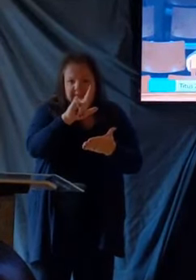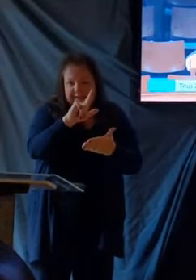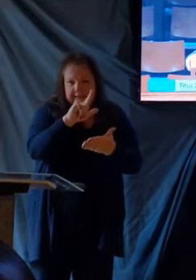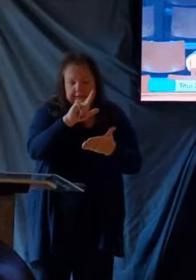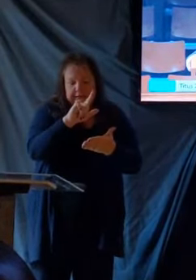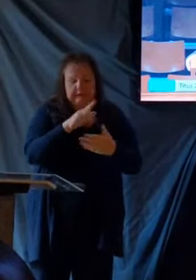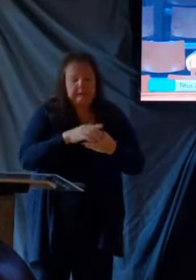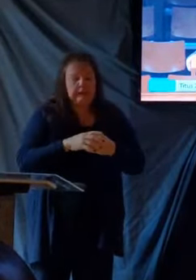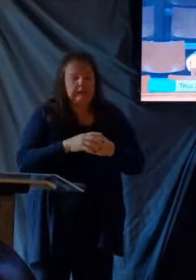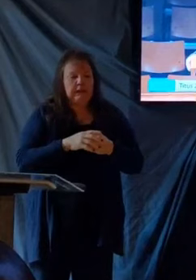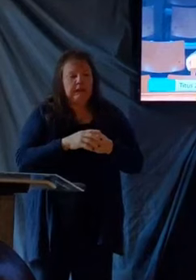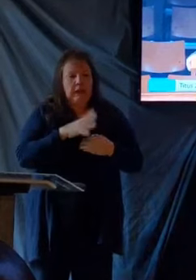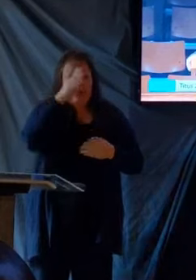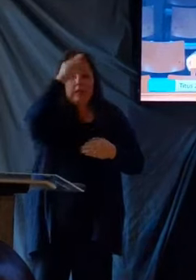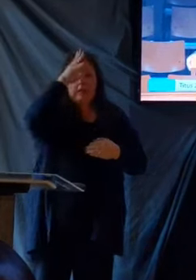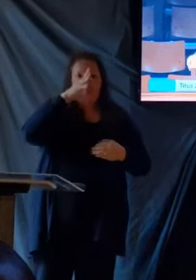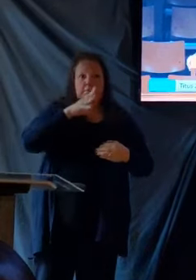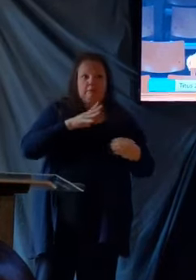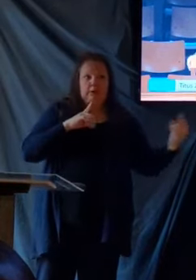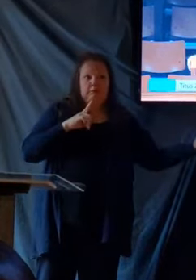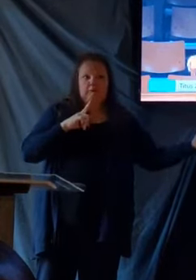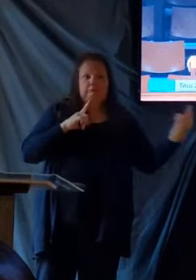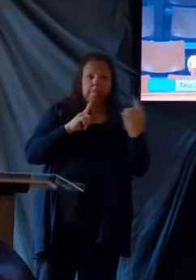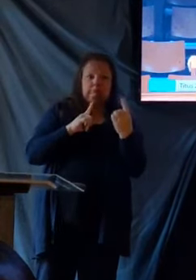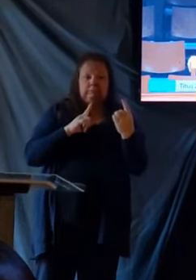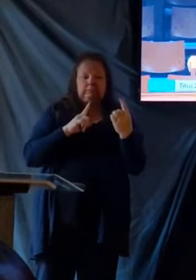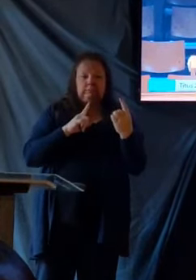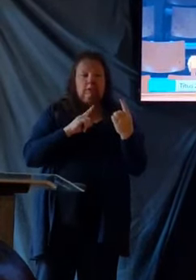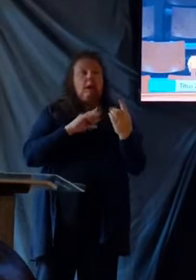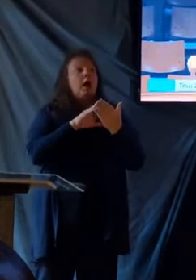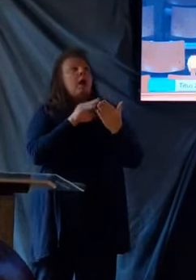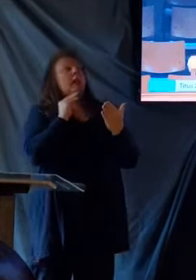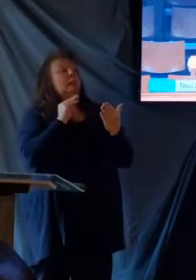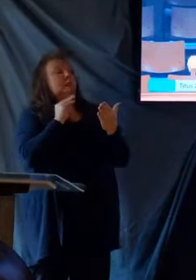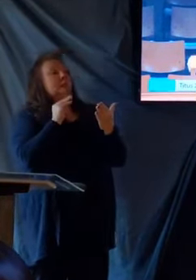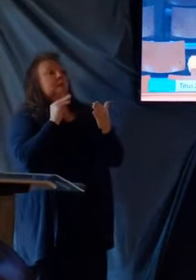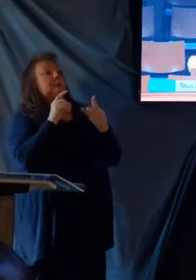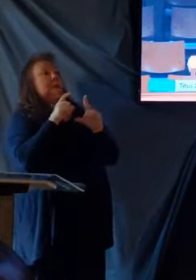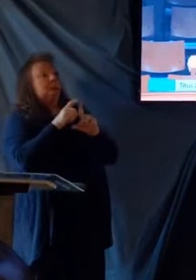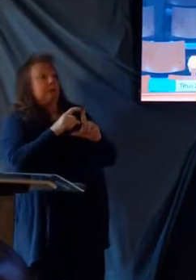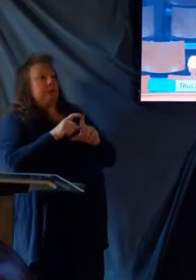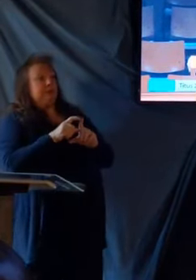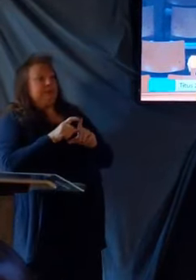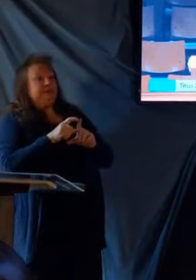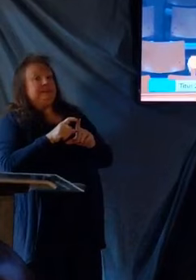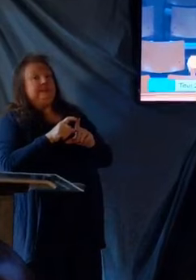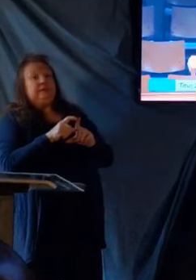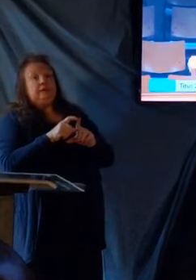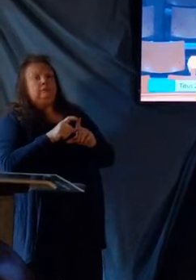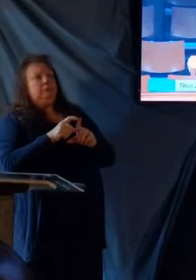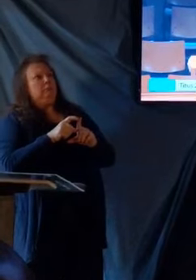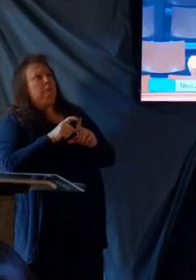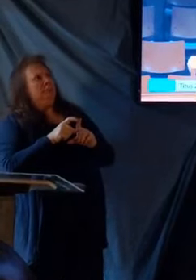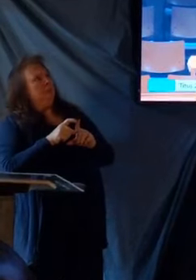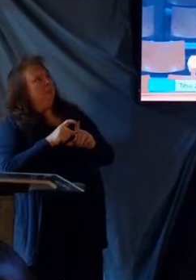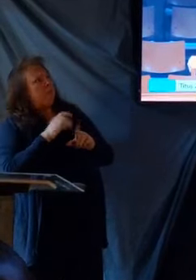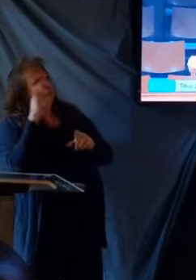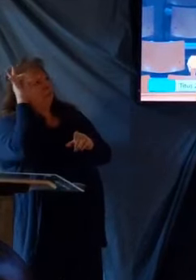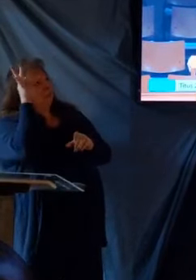and that. And the man enabled me to learn some language that I hadn't learned